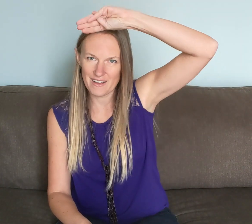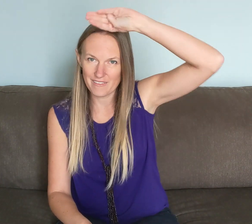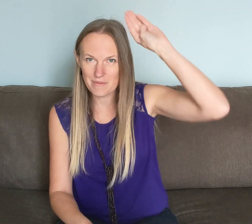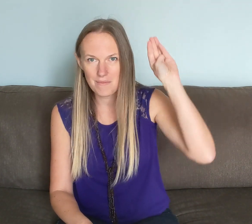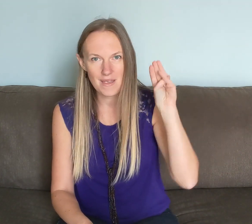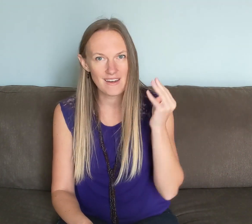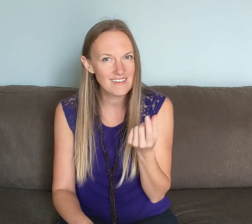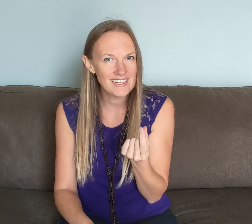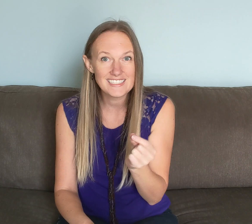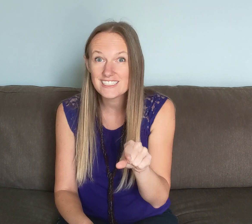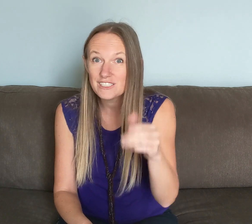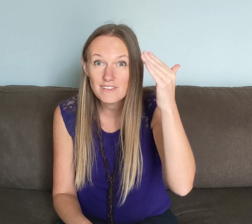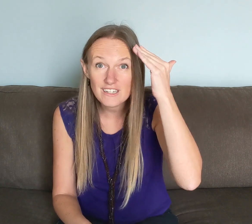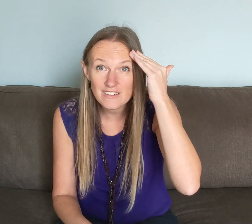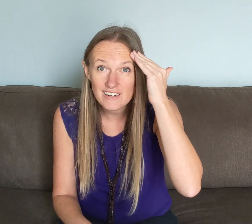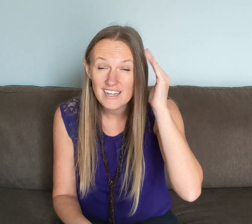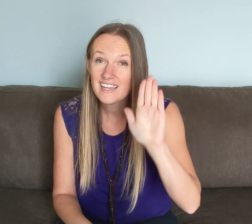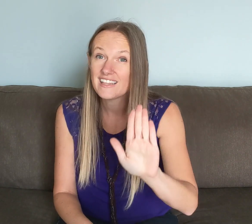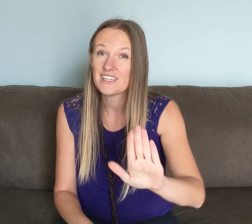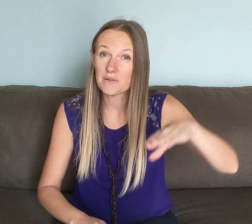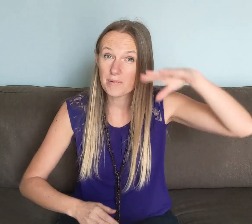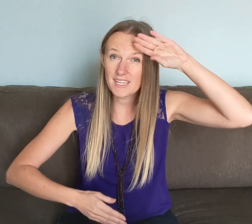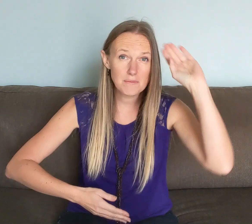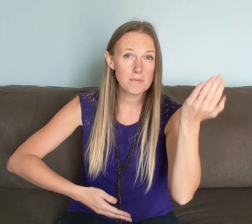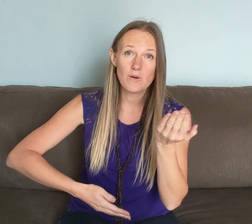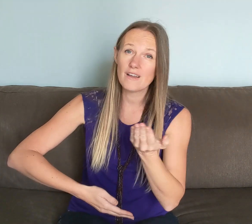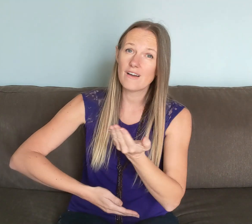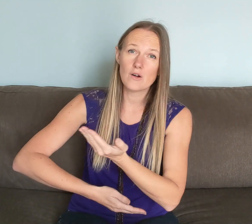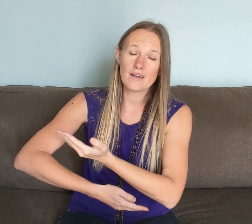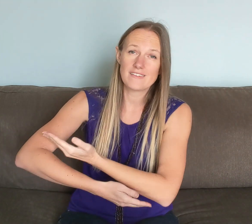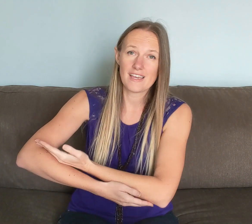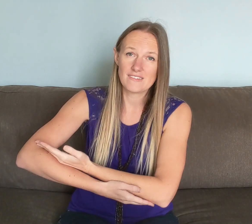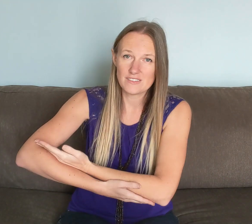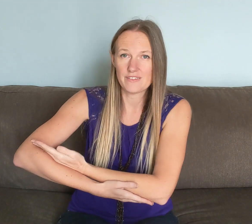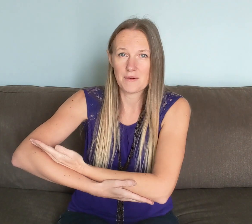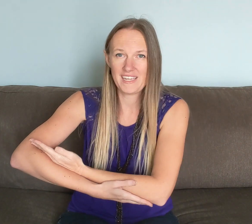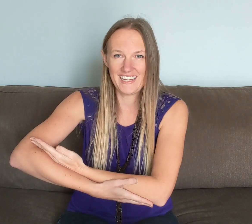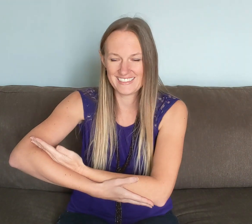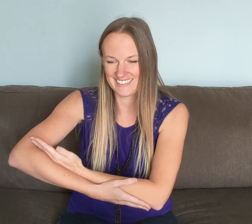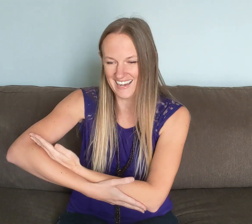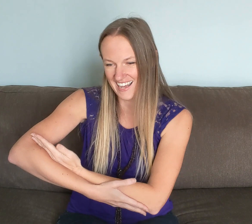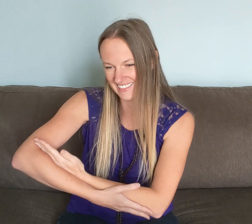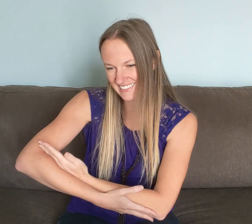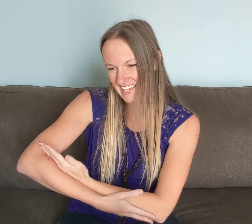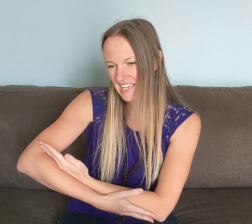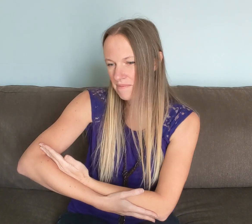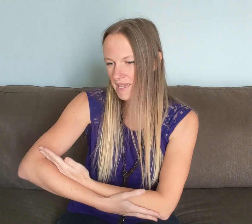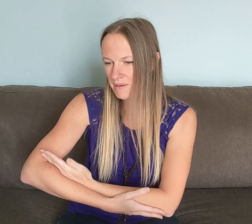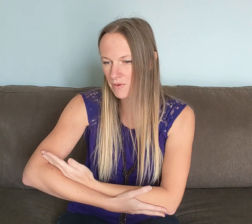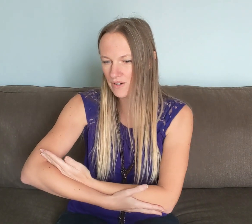of Mary, did you know that your baby boy, oh, aren't you thankful for repeating Psalms? Baby